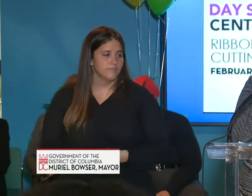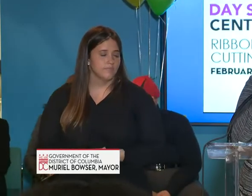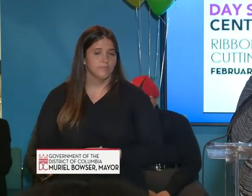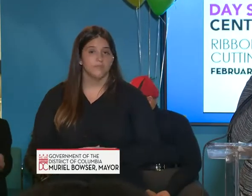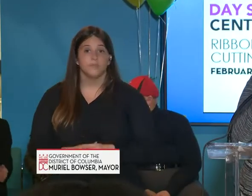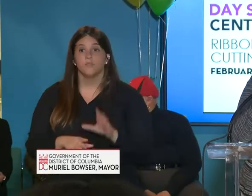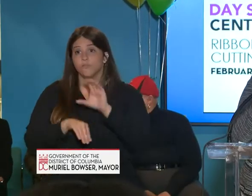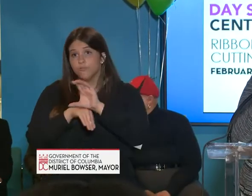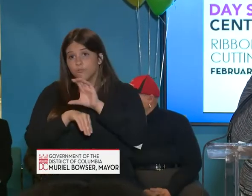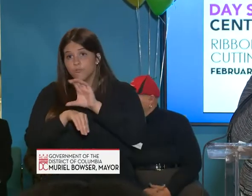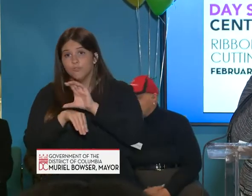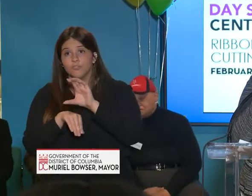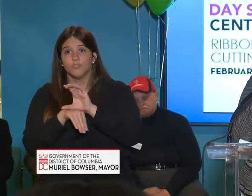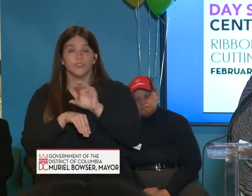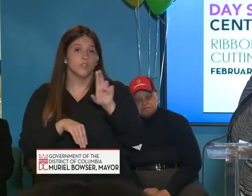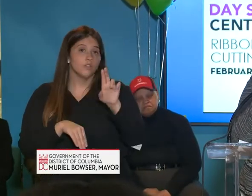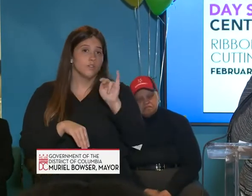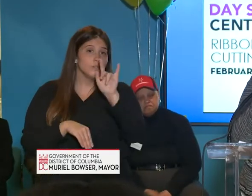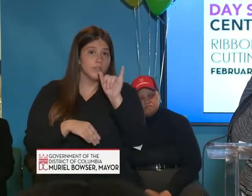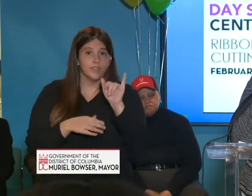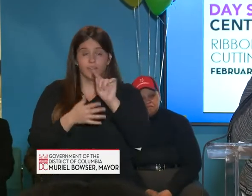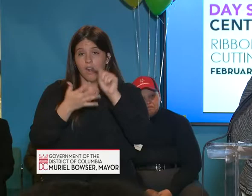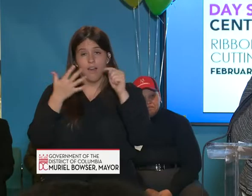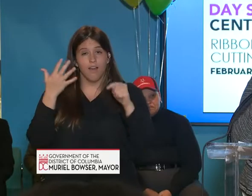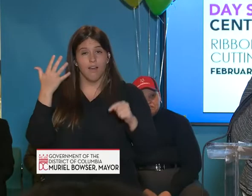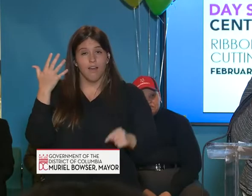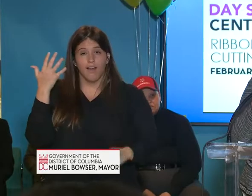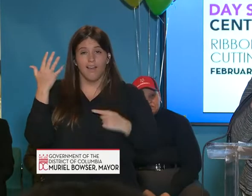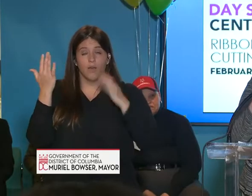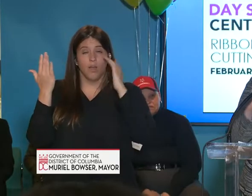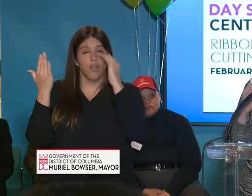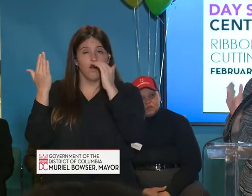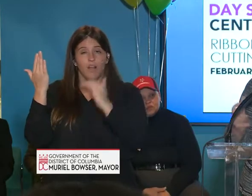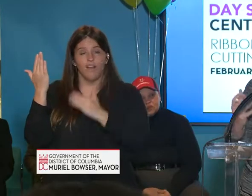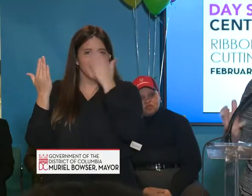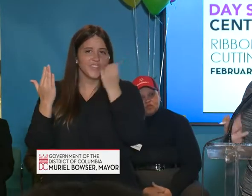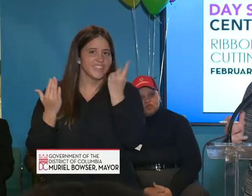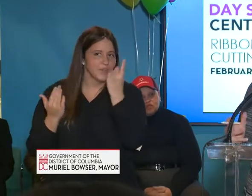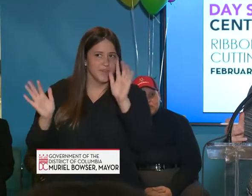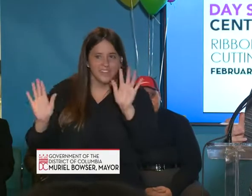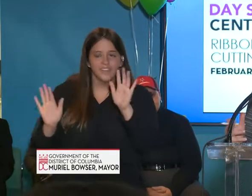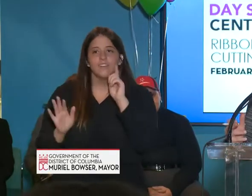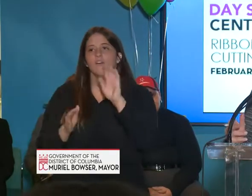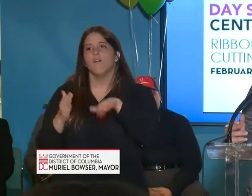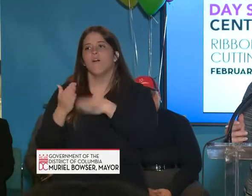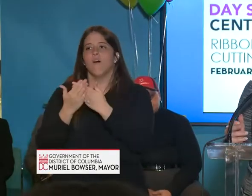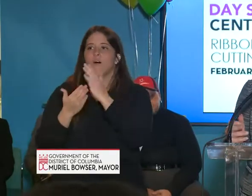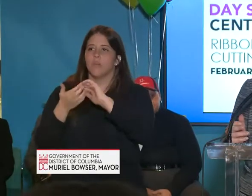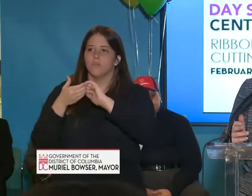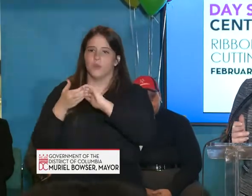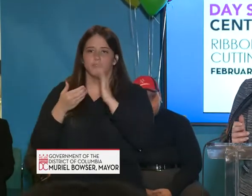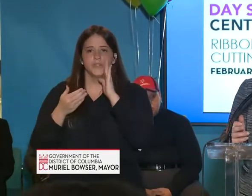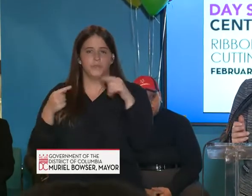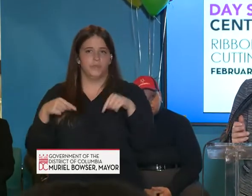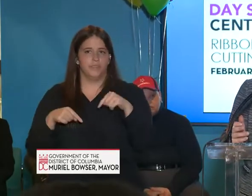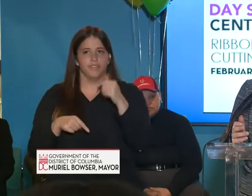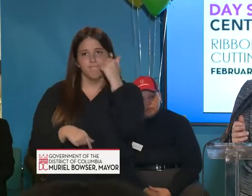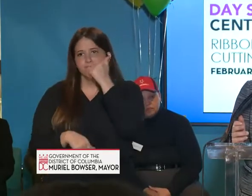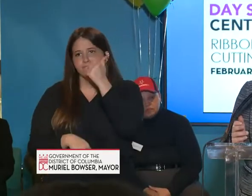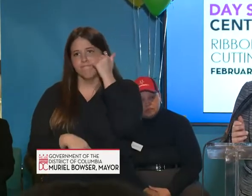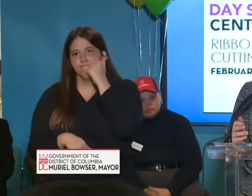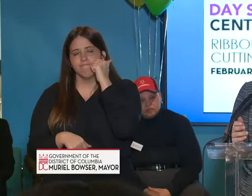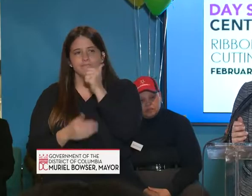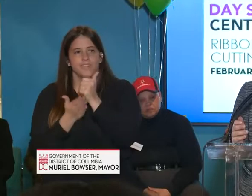And to our church and to Unity, and now I'm going to start listing and forget someone, but all of the partners that will be here on a